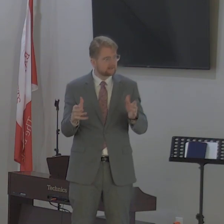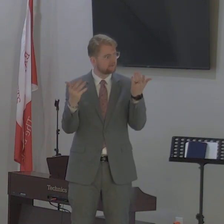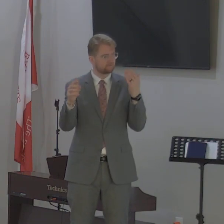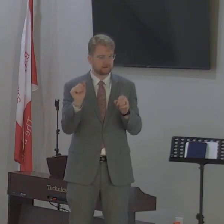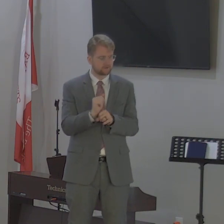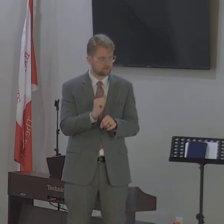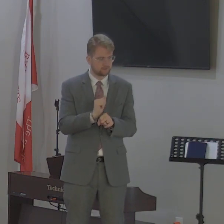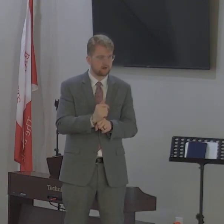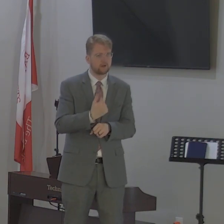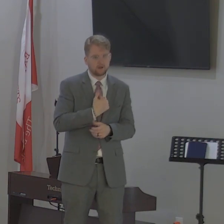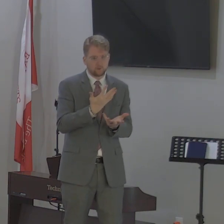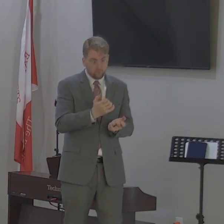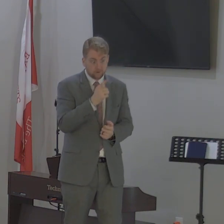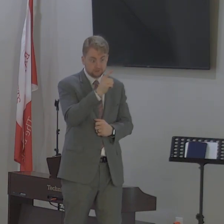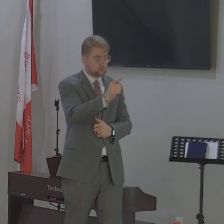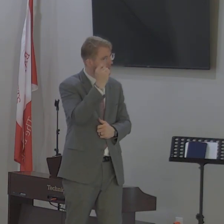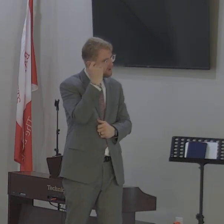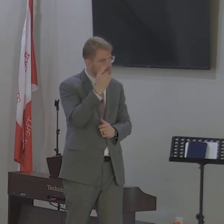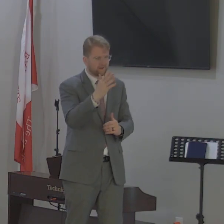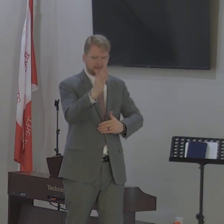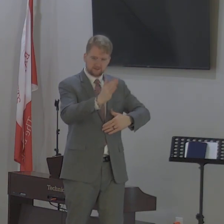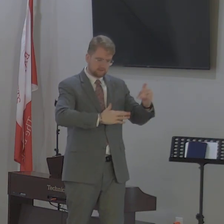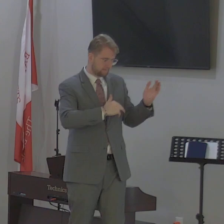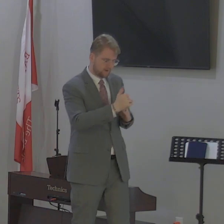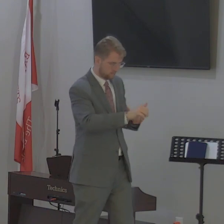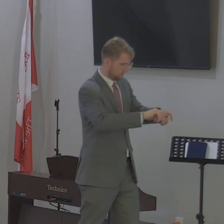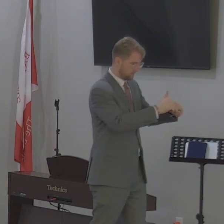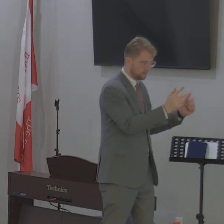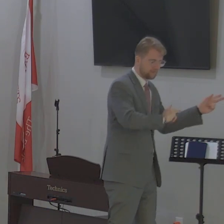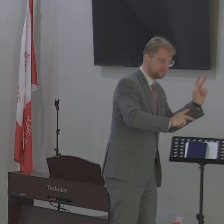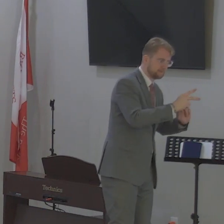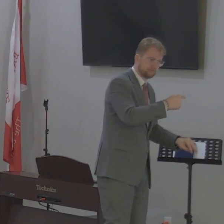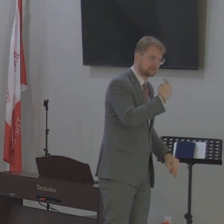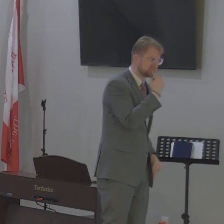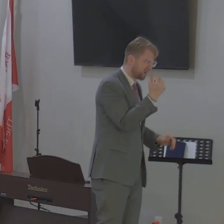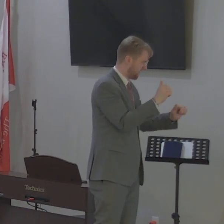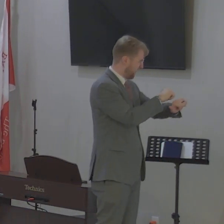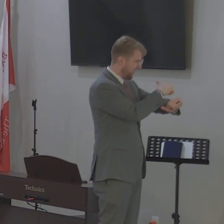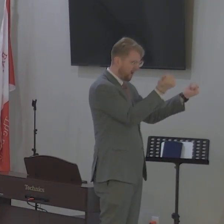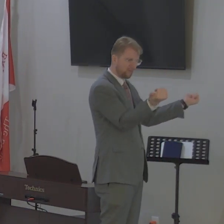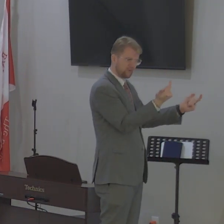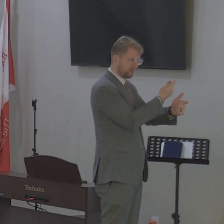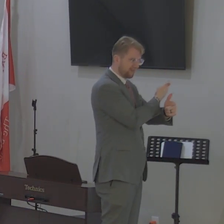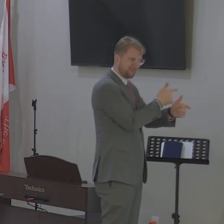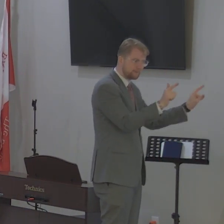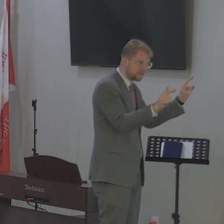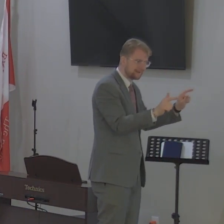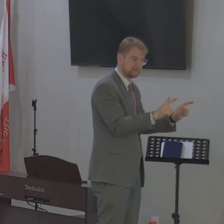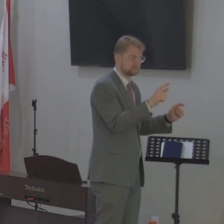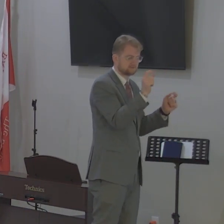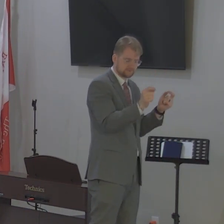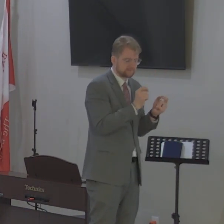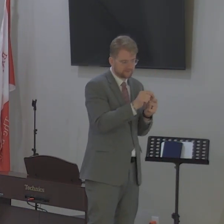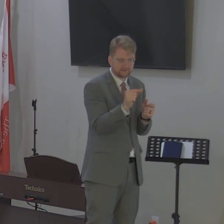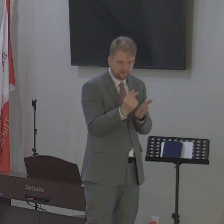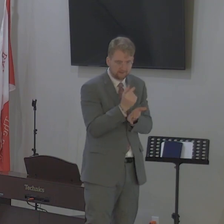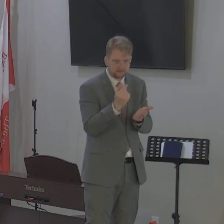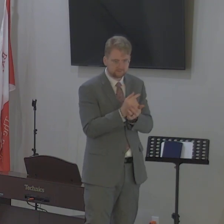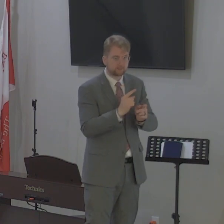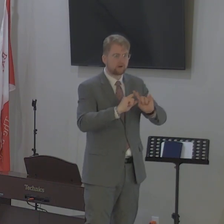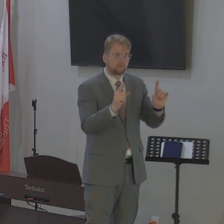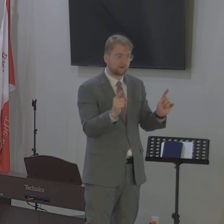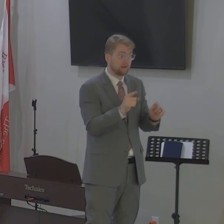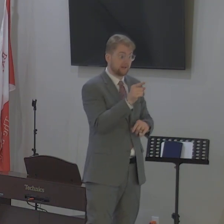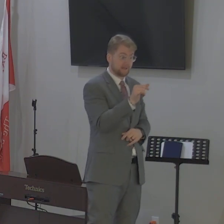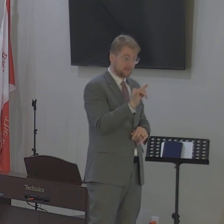want you to understand that no matter what anybody says pertaining to any liberty, but specifically the gospel, if they say as long